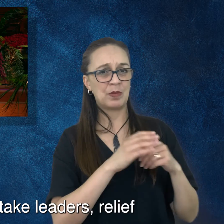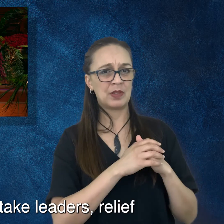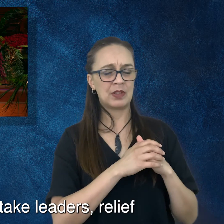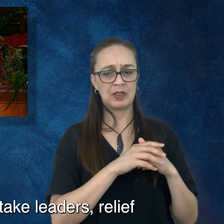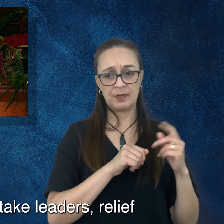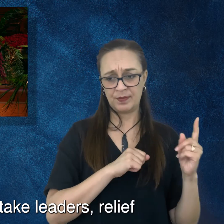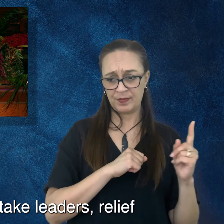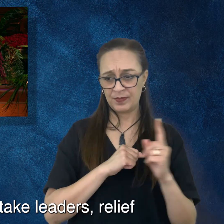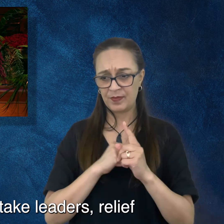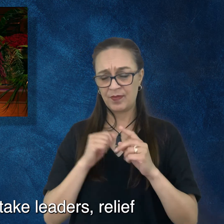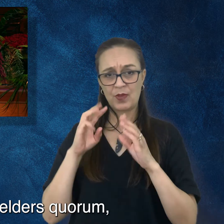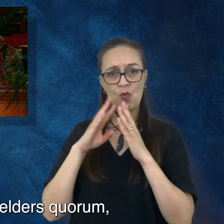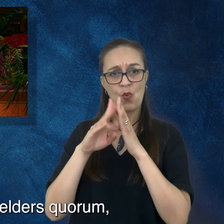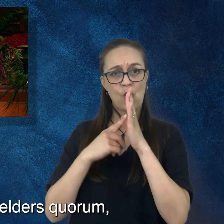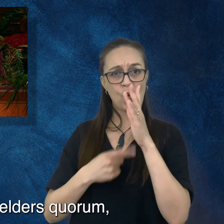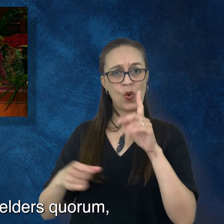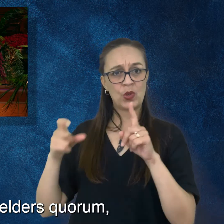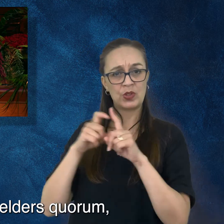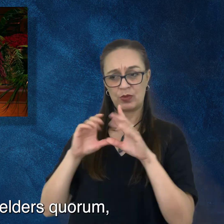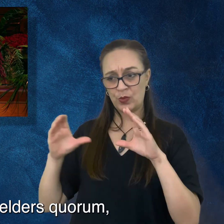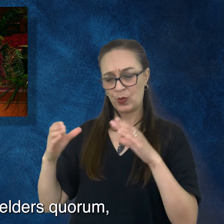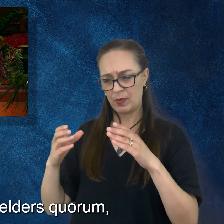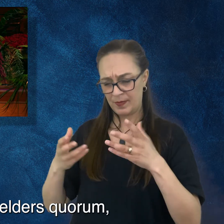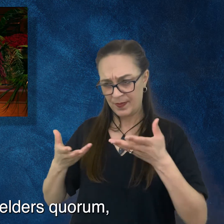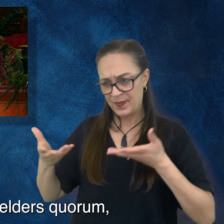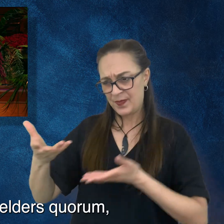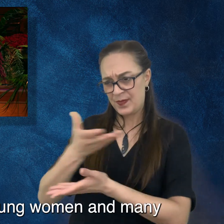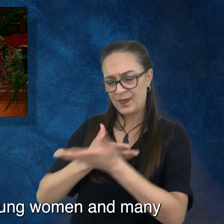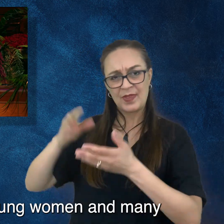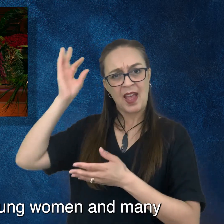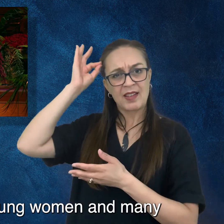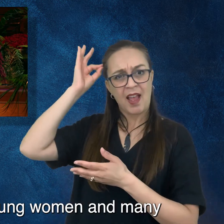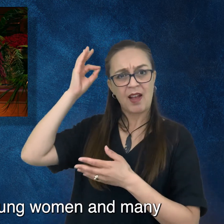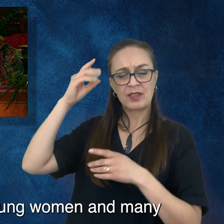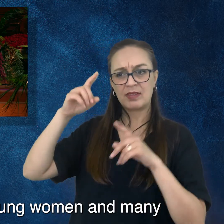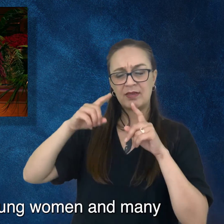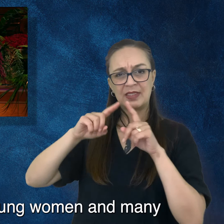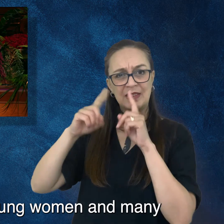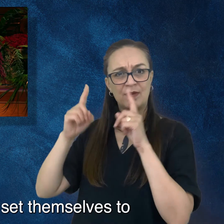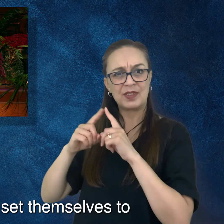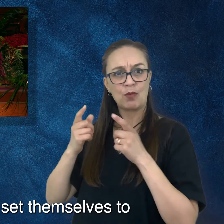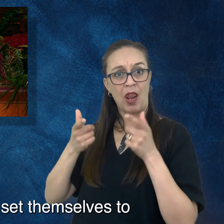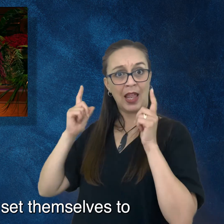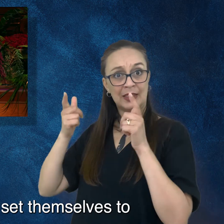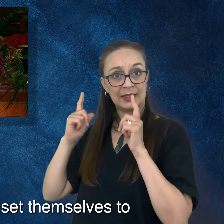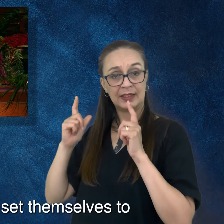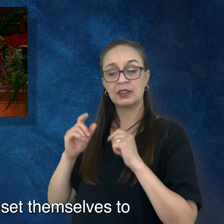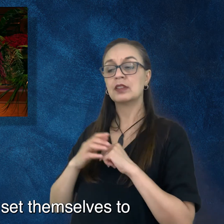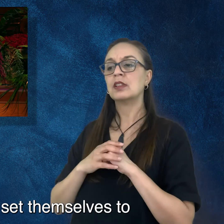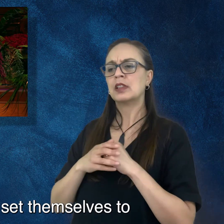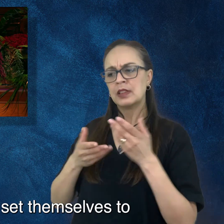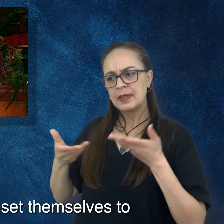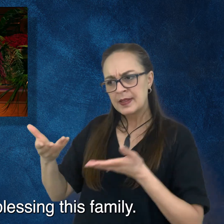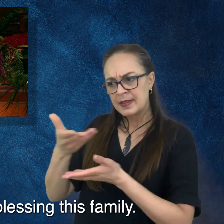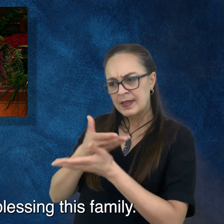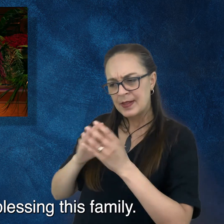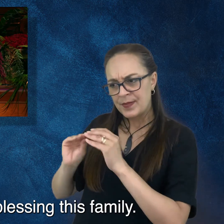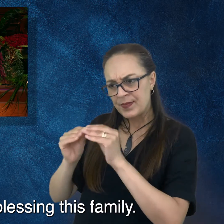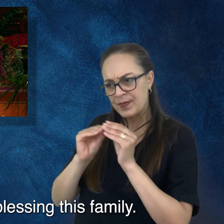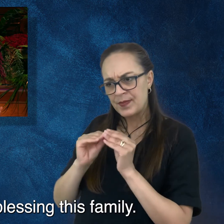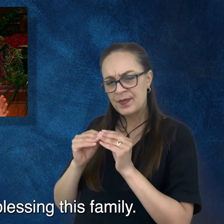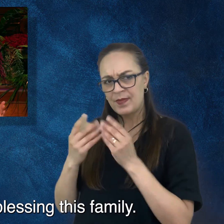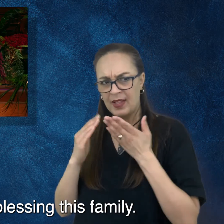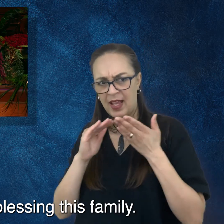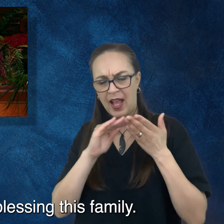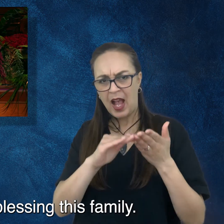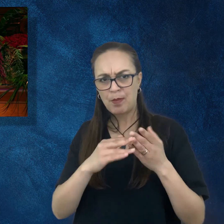Ward and stake leaders, Relief Society, Elders Quorum, young men, young women, and many families all set themselves to the task